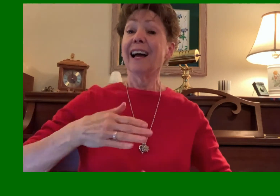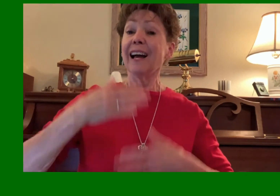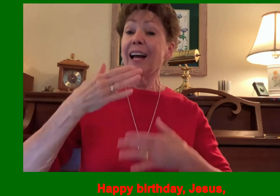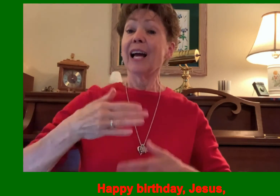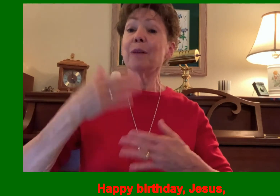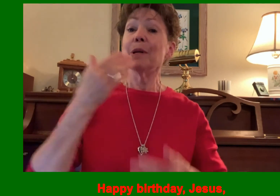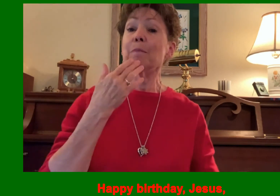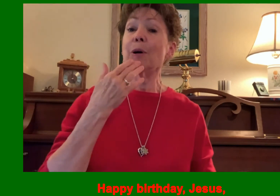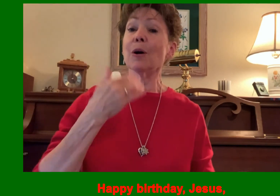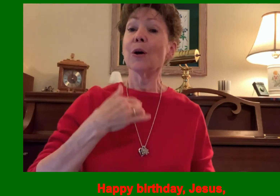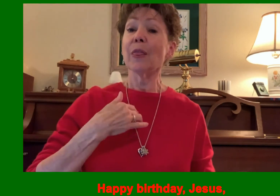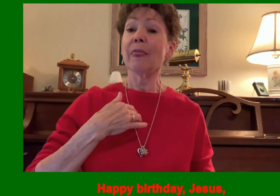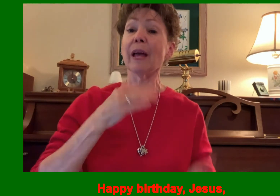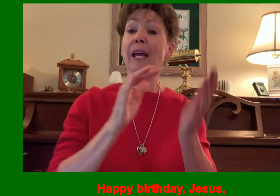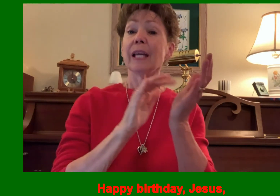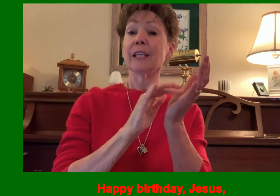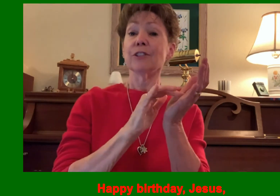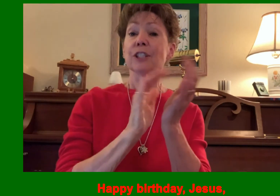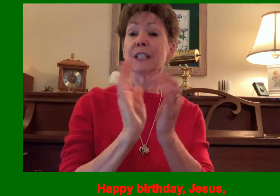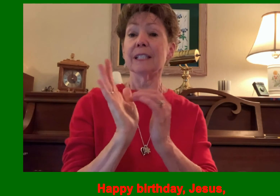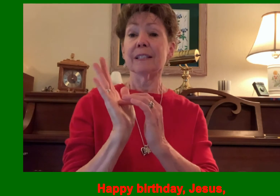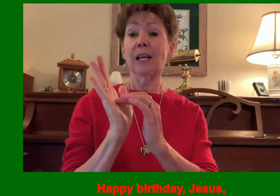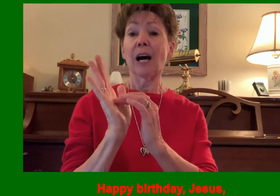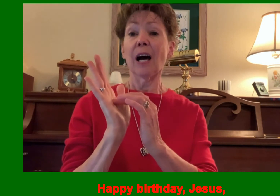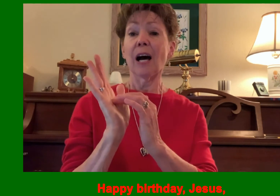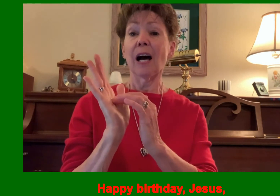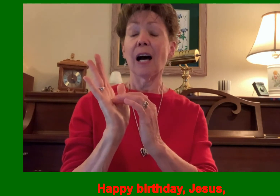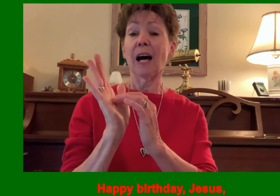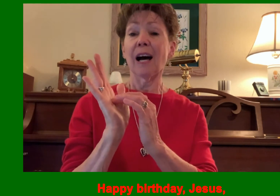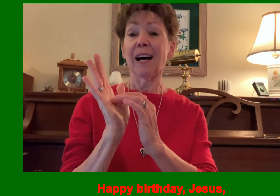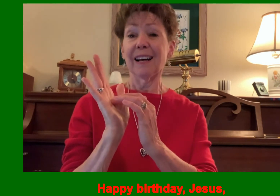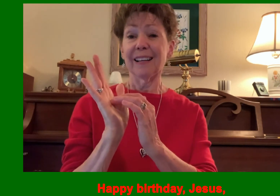Happy birthday, Jesus.